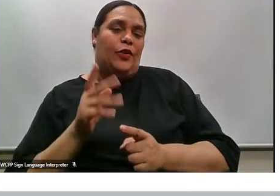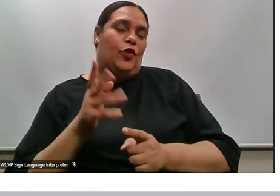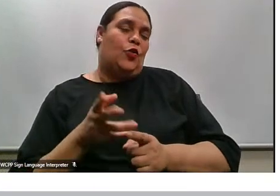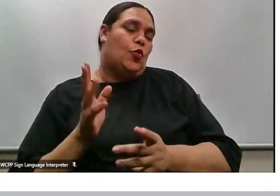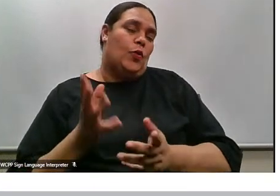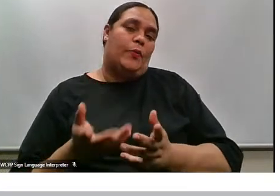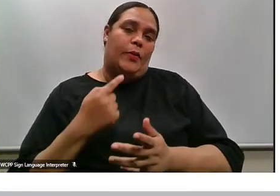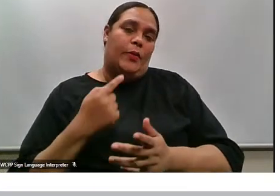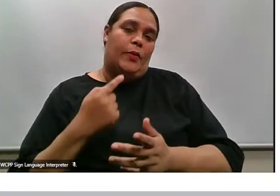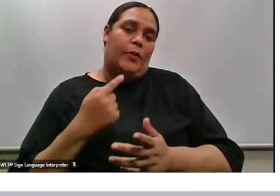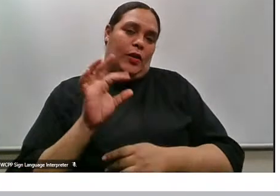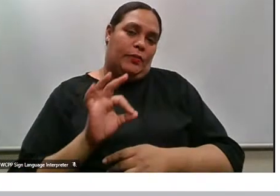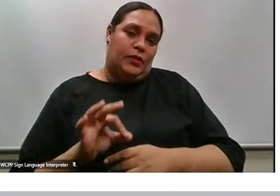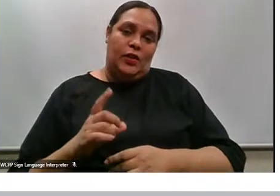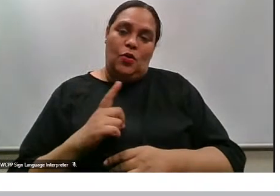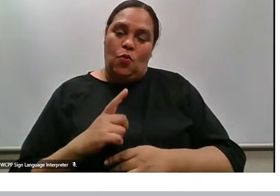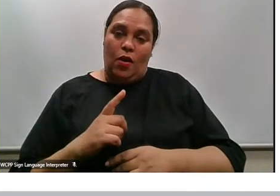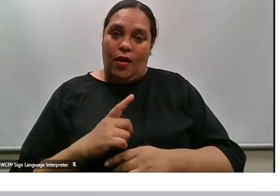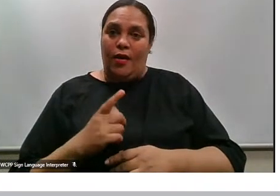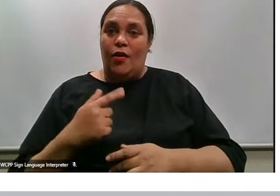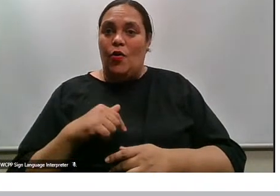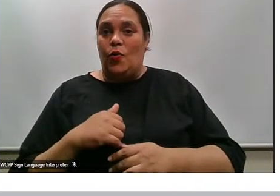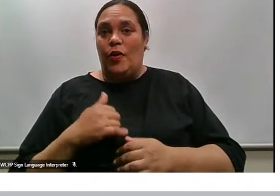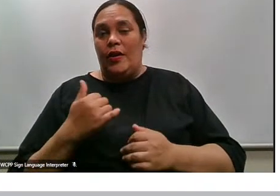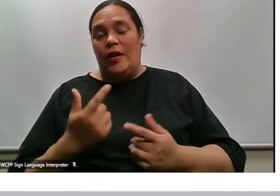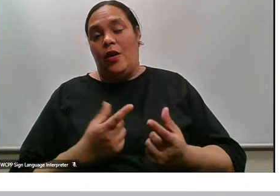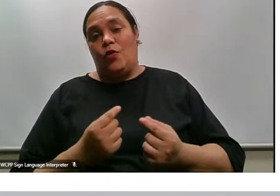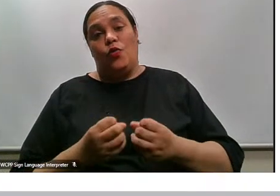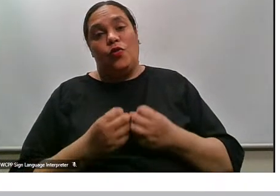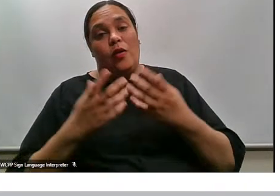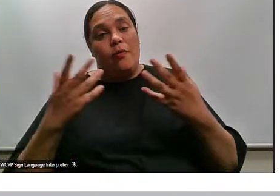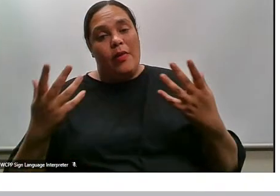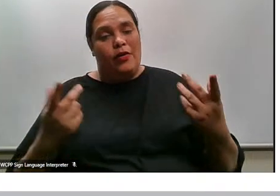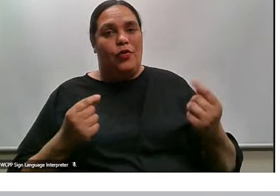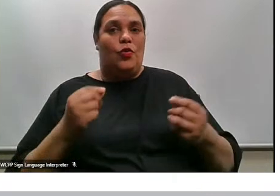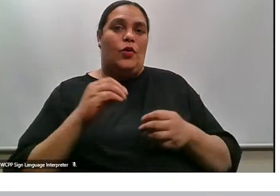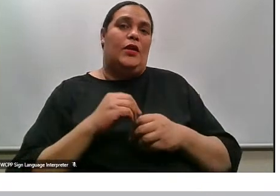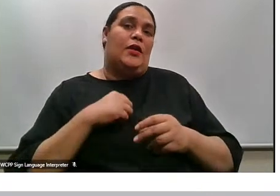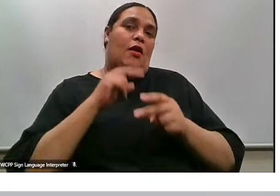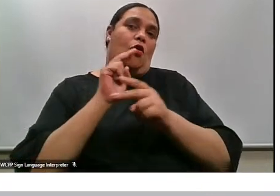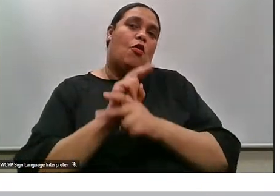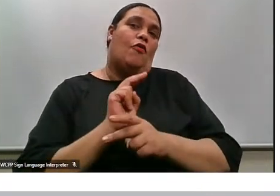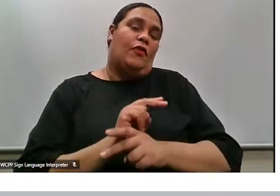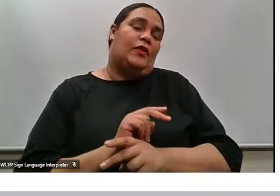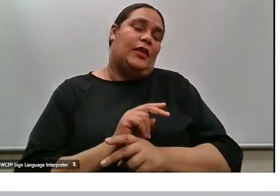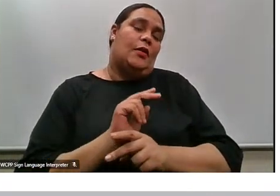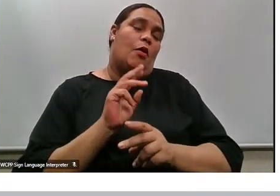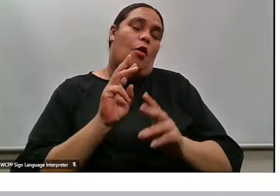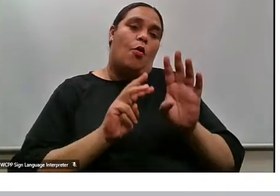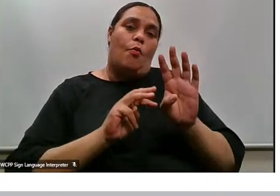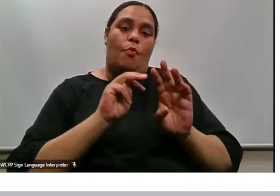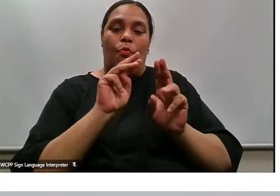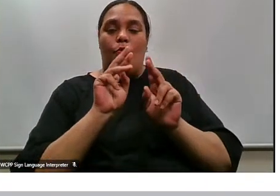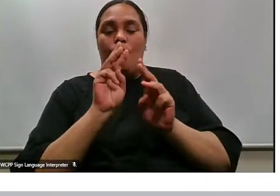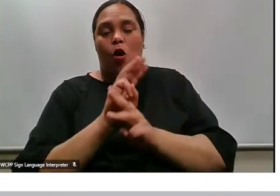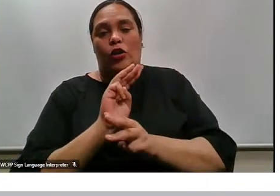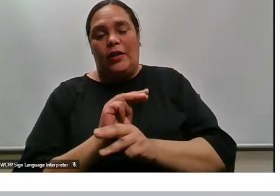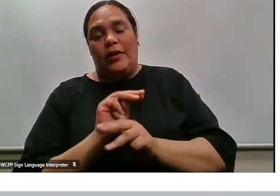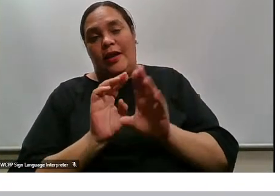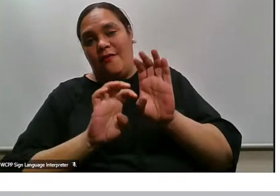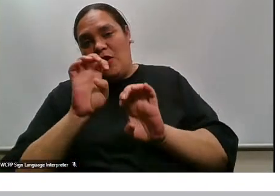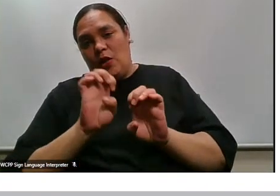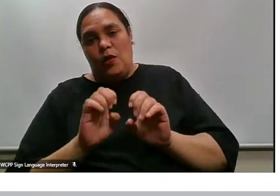at 1%, because we are doing so much in our oversight, monitoring, evaluation, but more